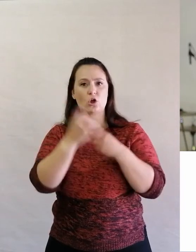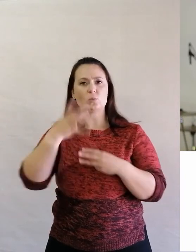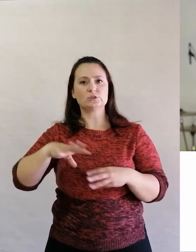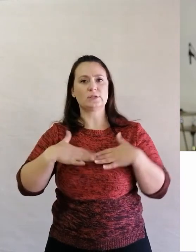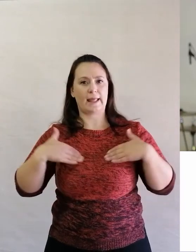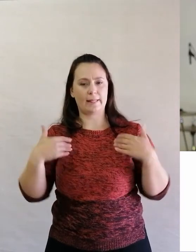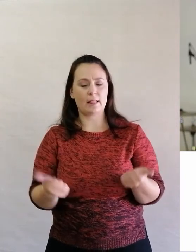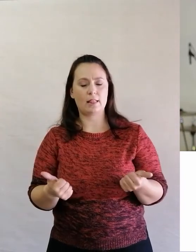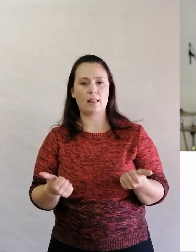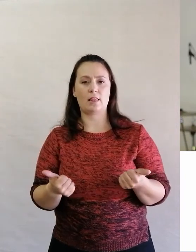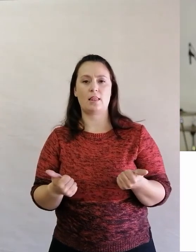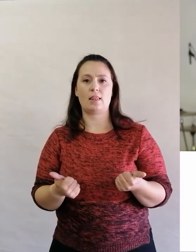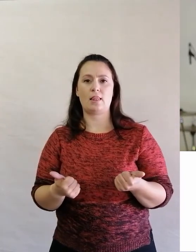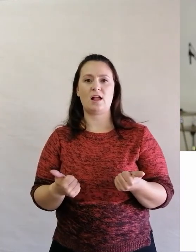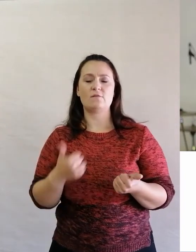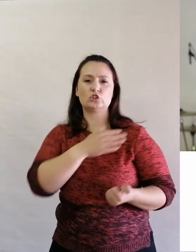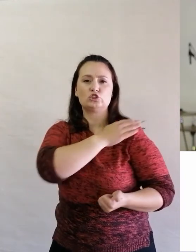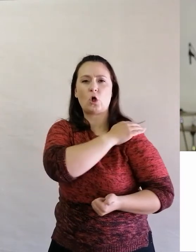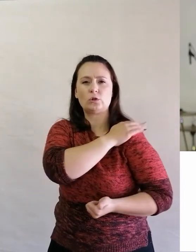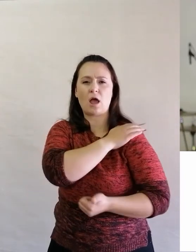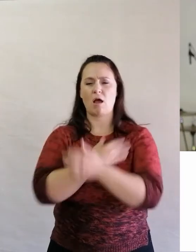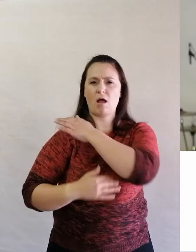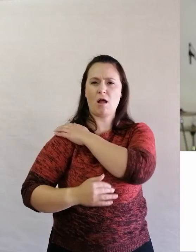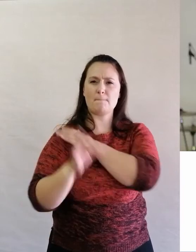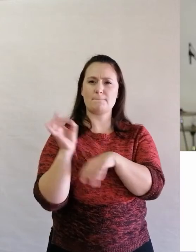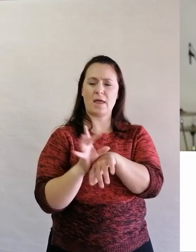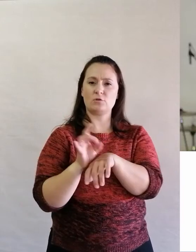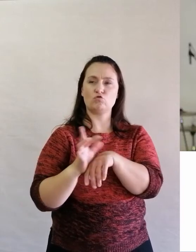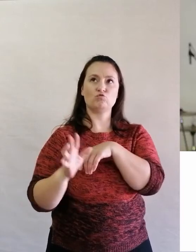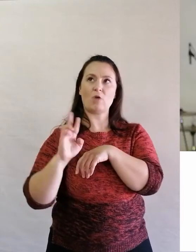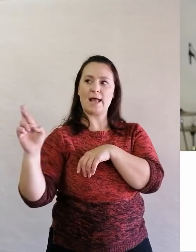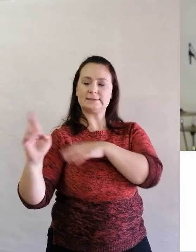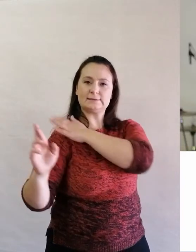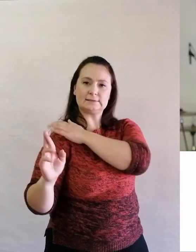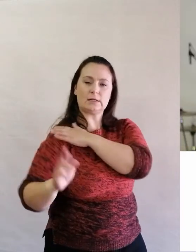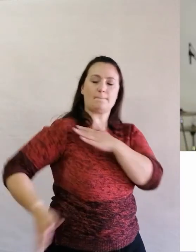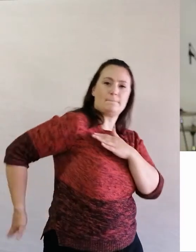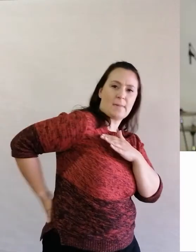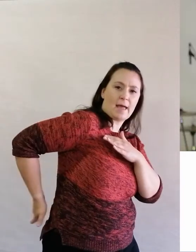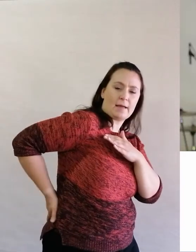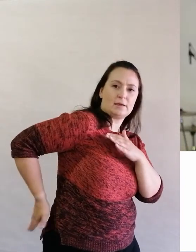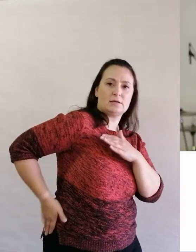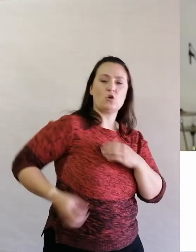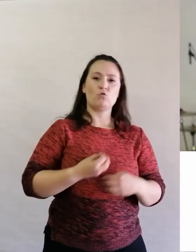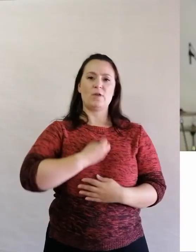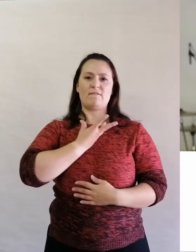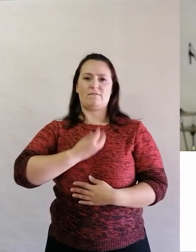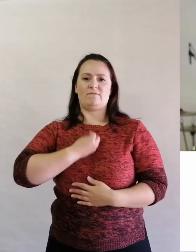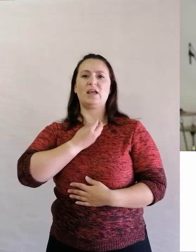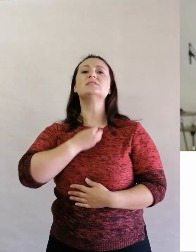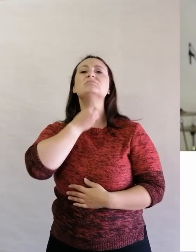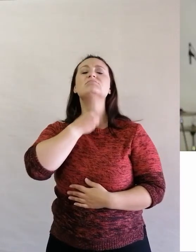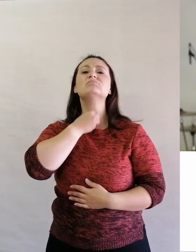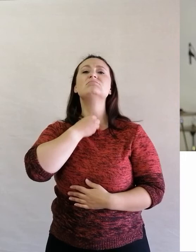those. Somebody with shoulder pain, somebody that's right shoulder pain, lower back pain, reflux,